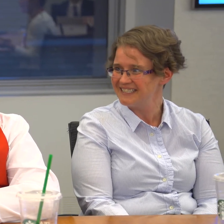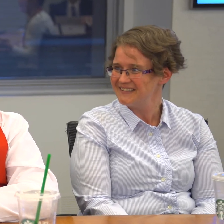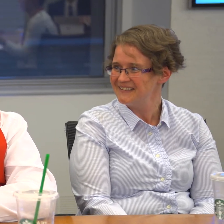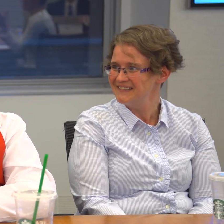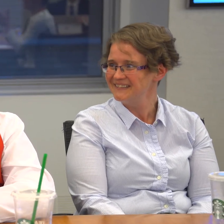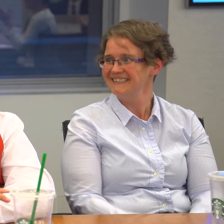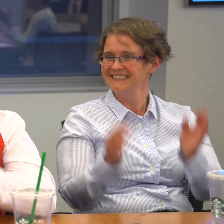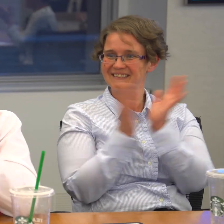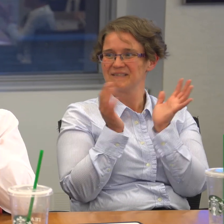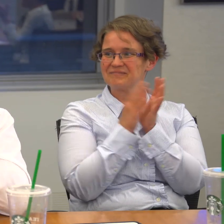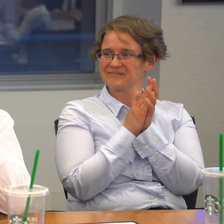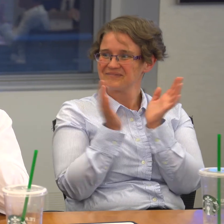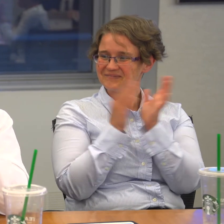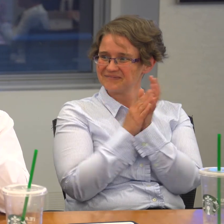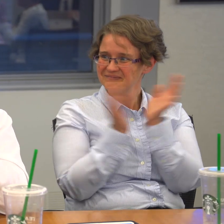to you.